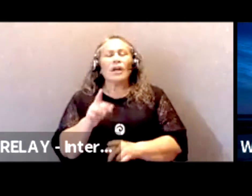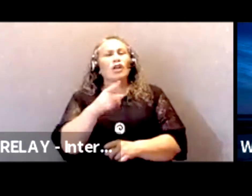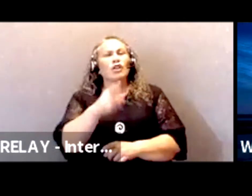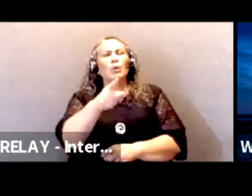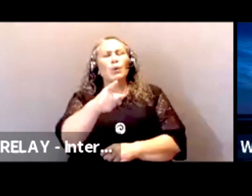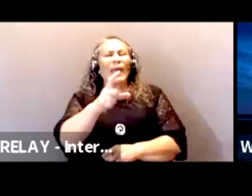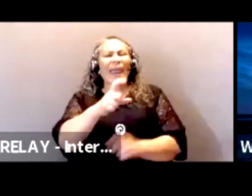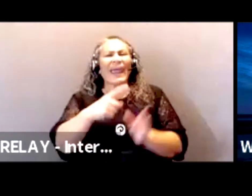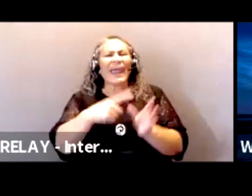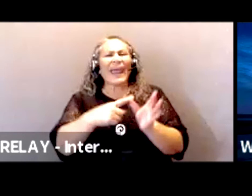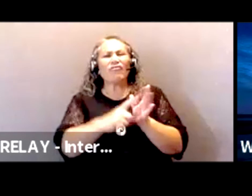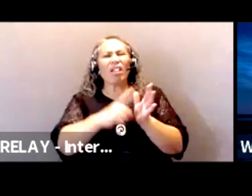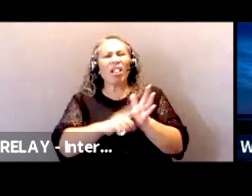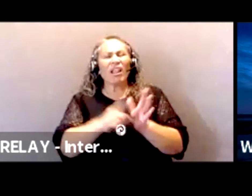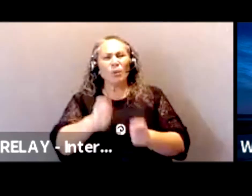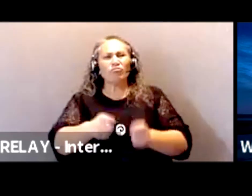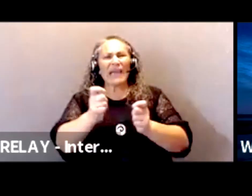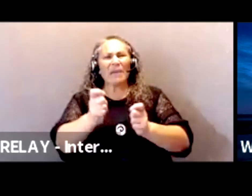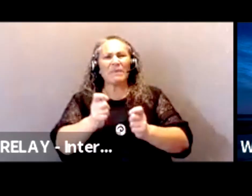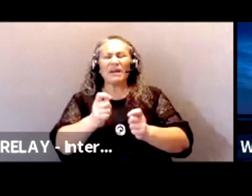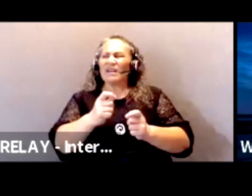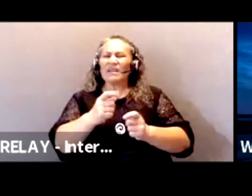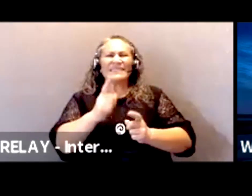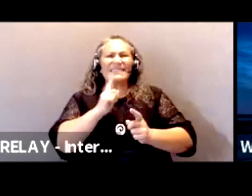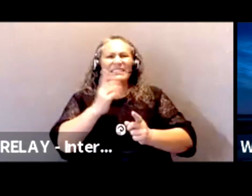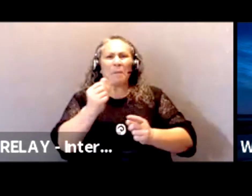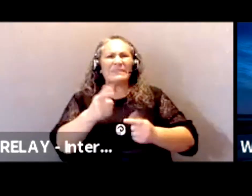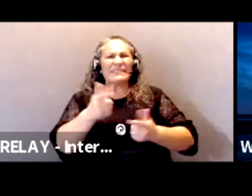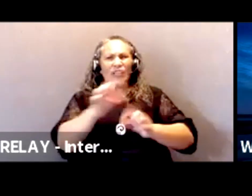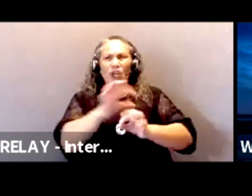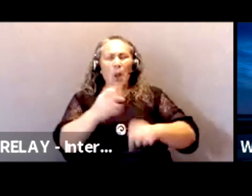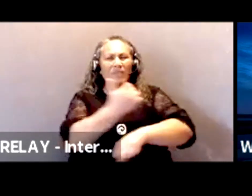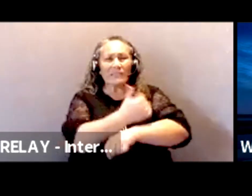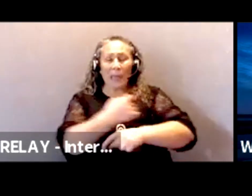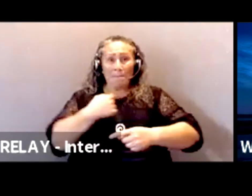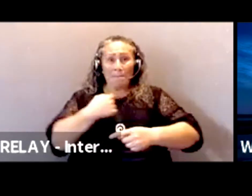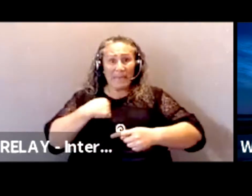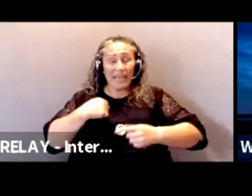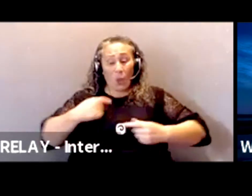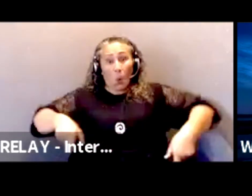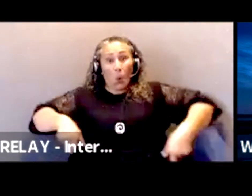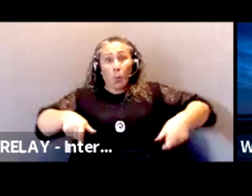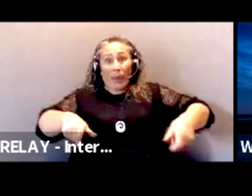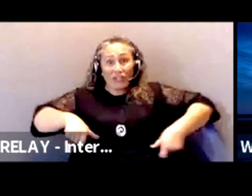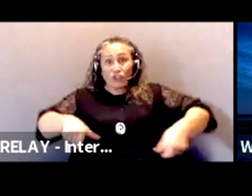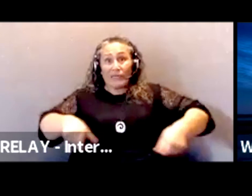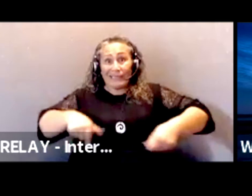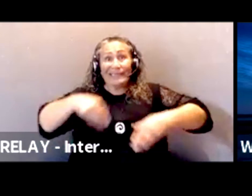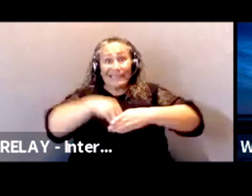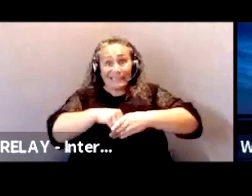similar. Myself being in a wheelchair, and I have caregivers from the community.